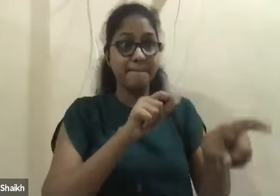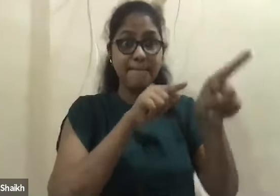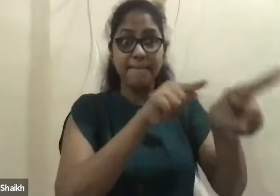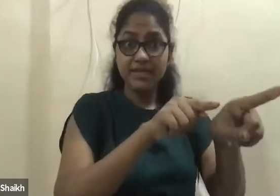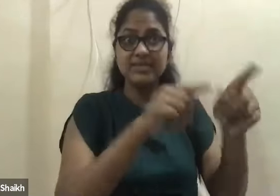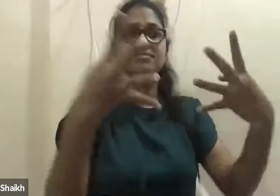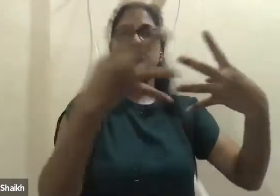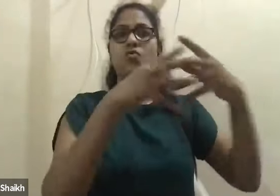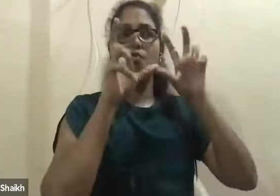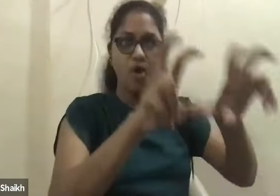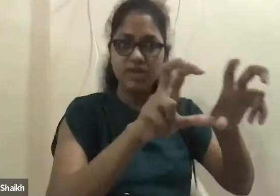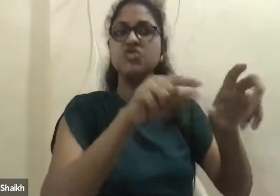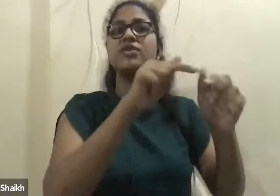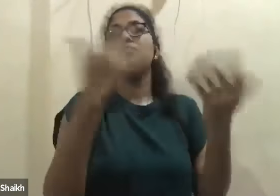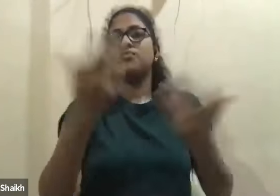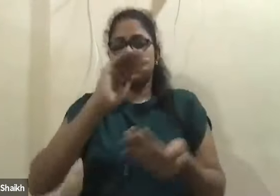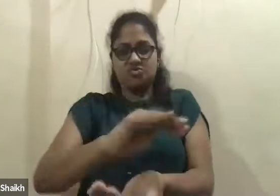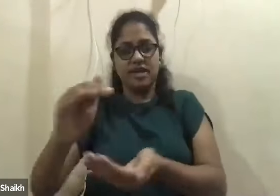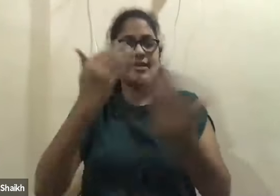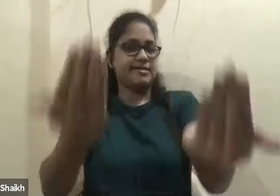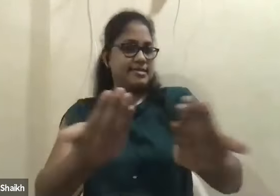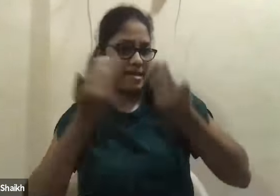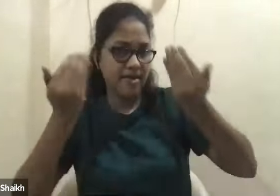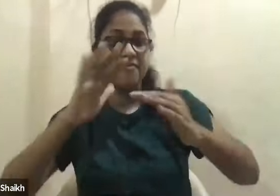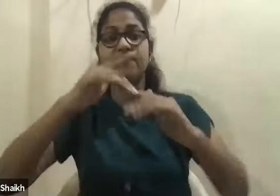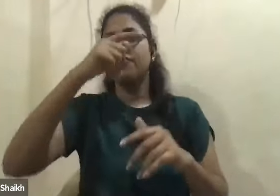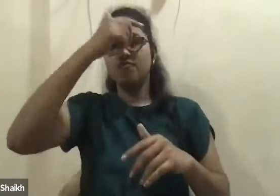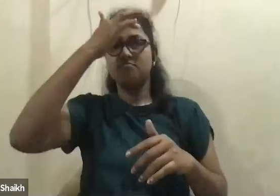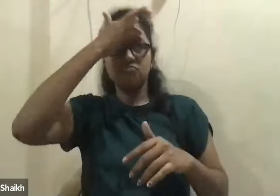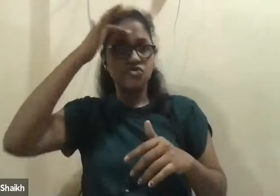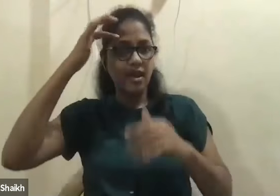will safeguard our children, will safeguard us also while we are there.